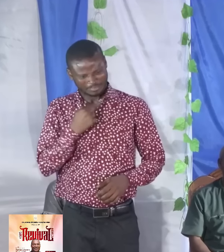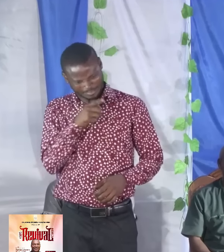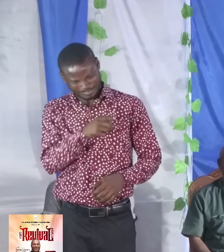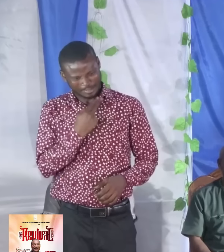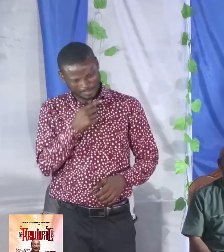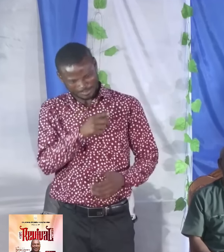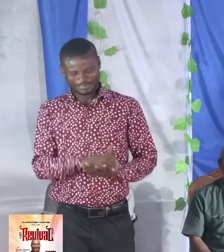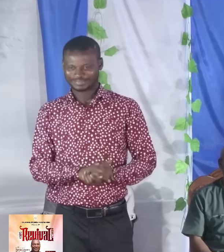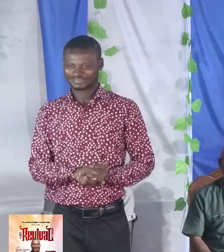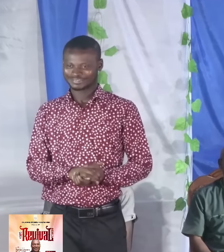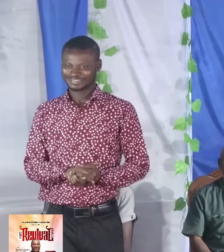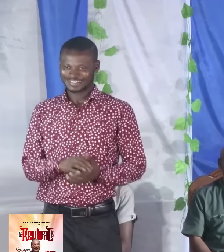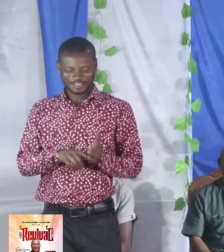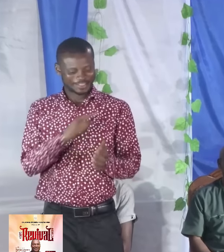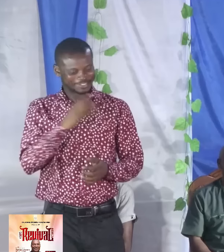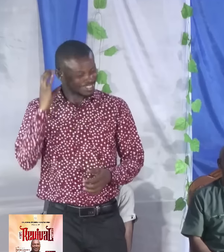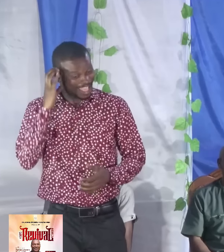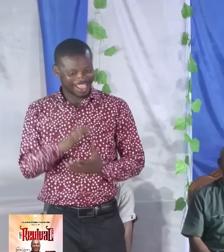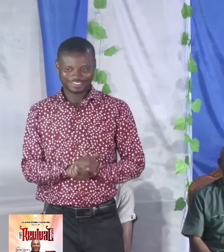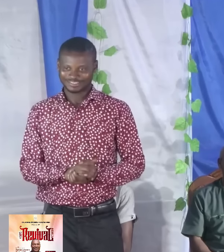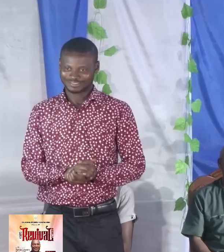was of already job eh you